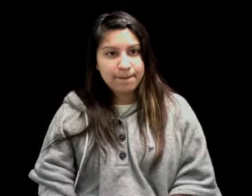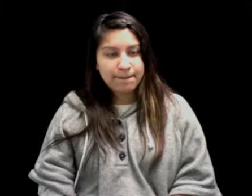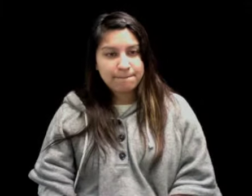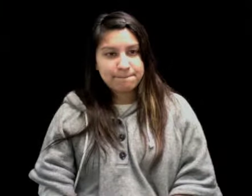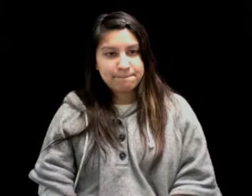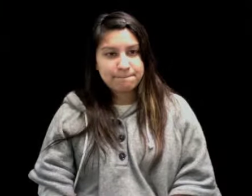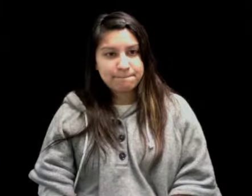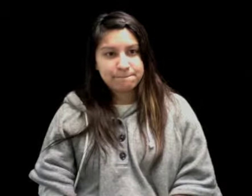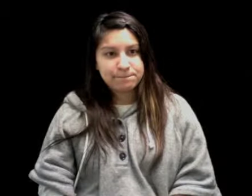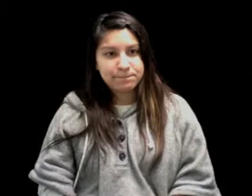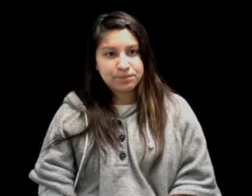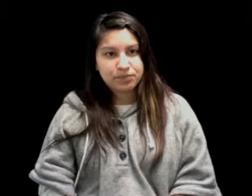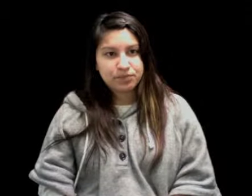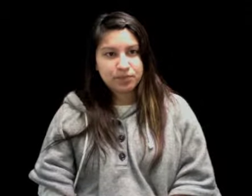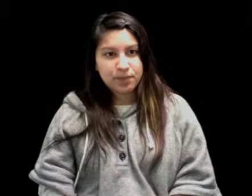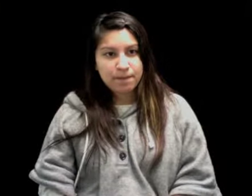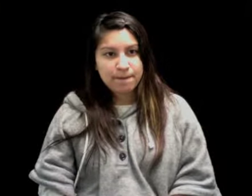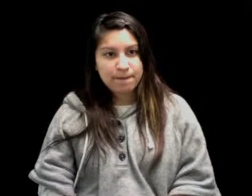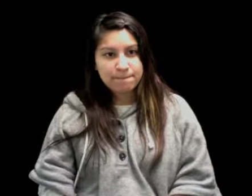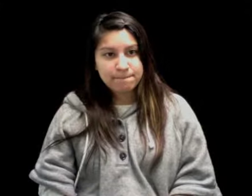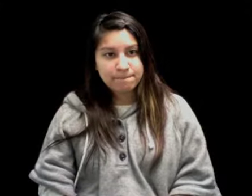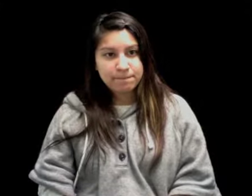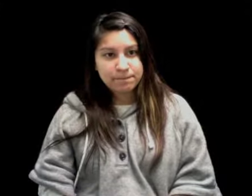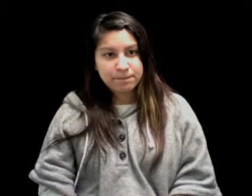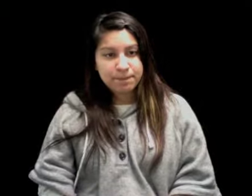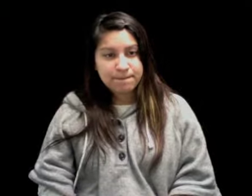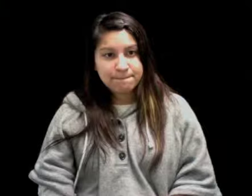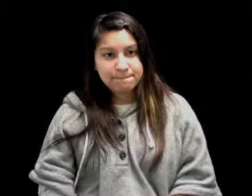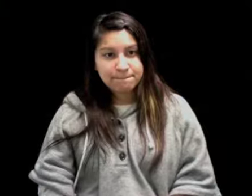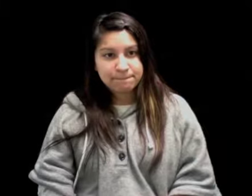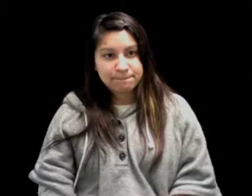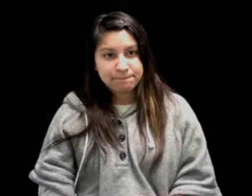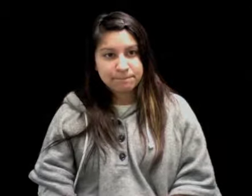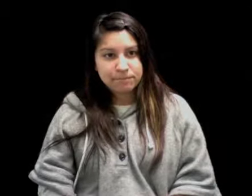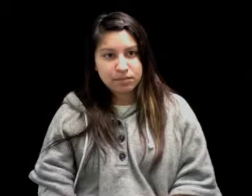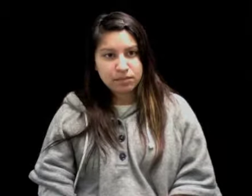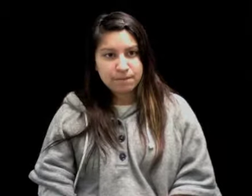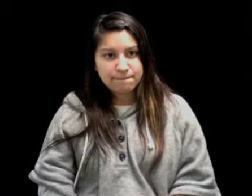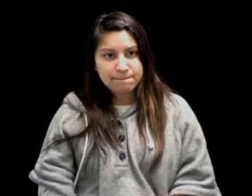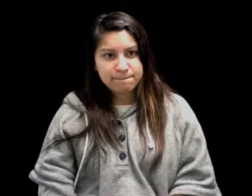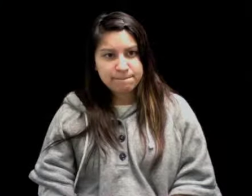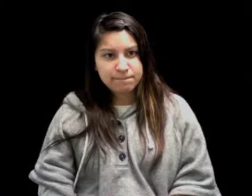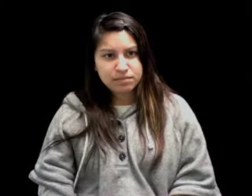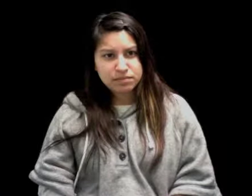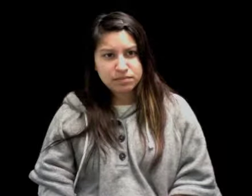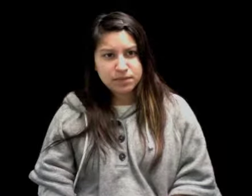comment. And kids often find themselves wanting to say, get out of my face, or mind your